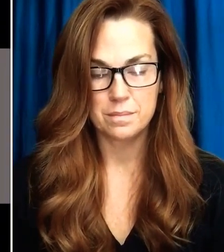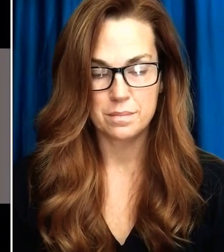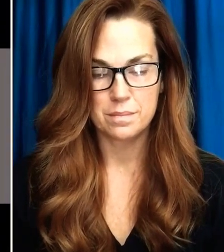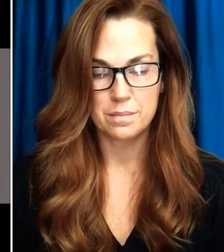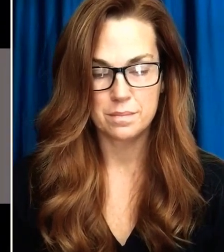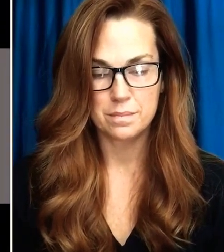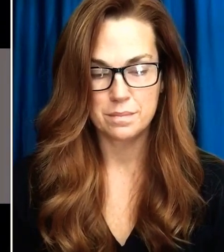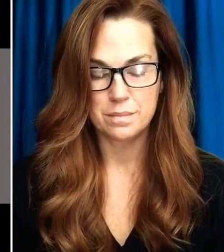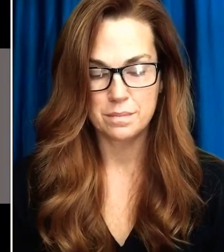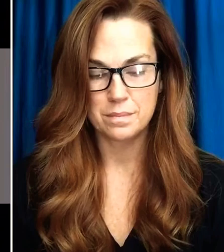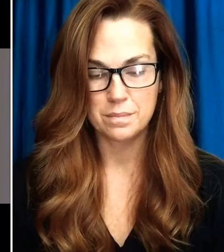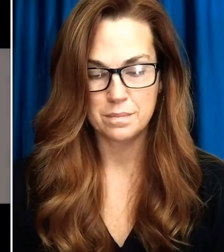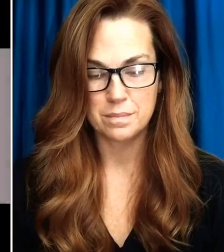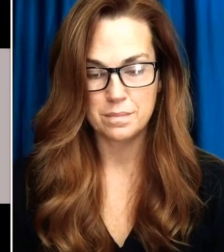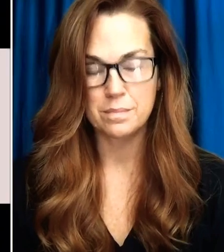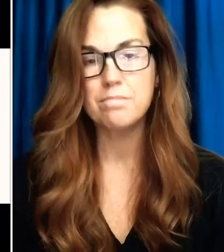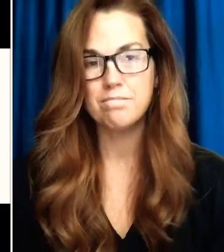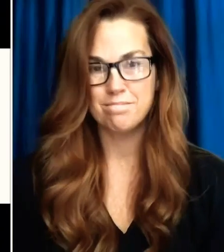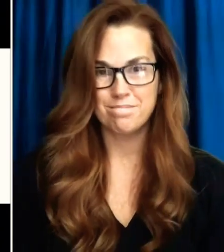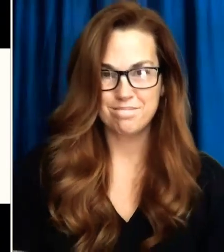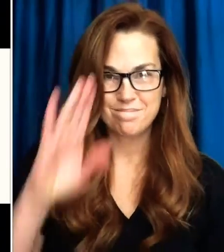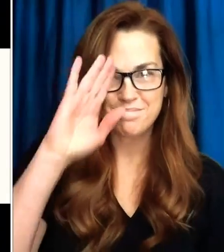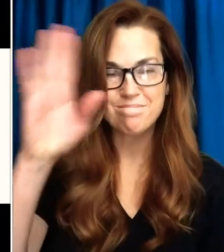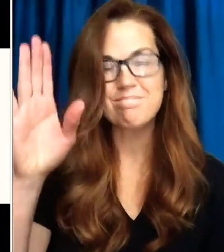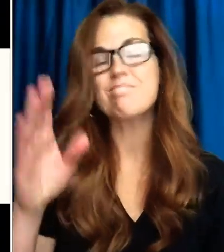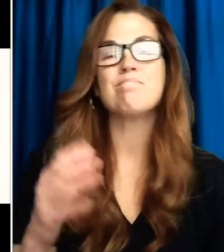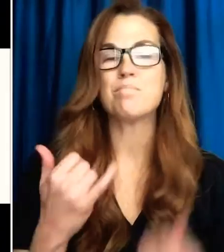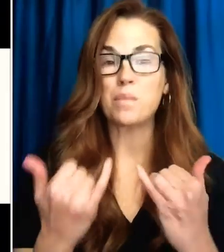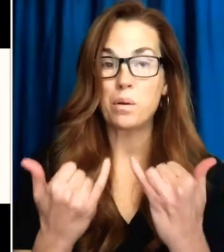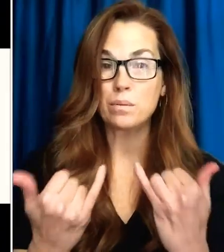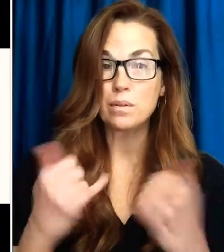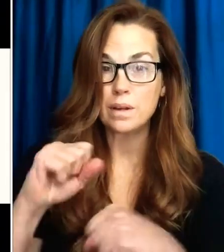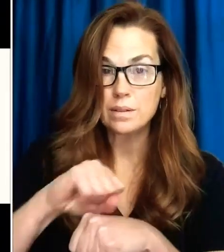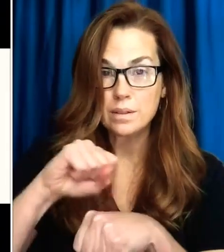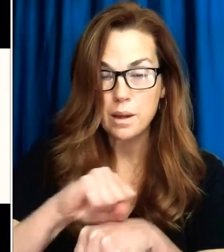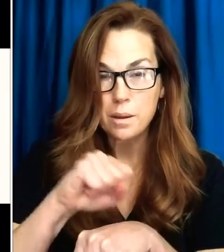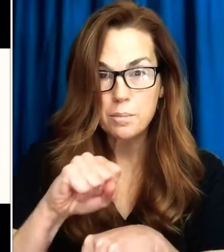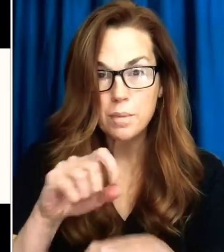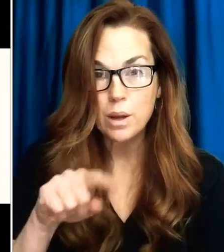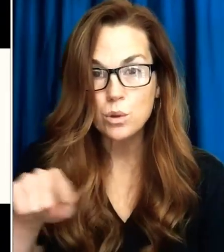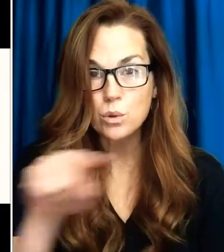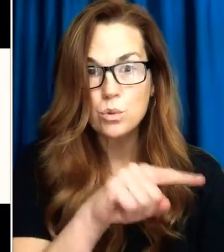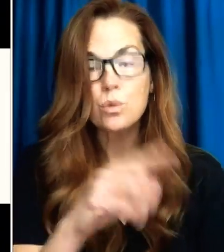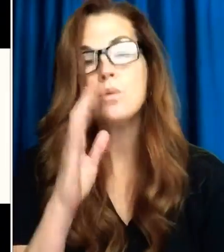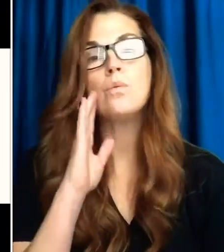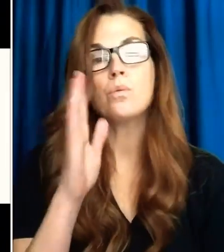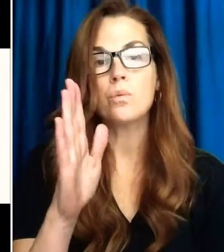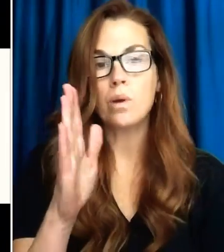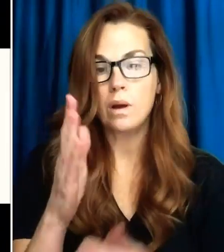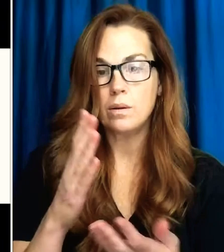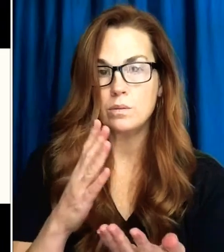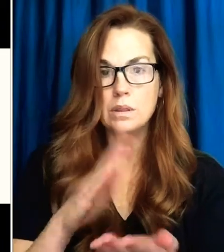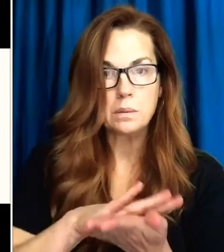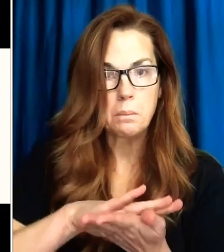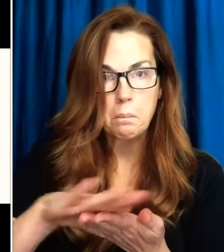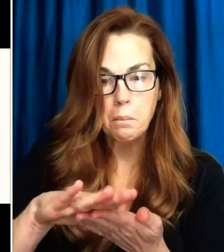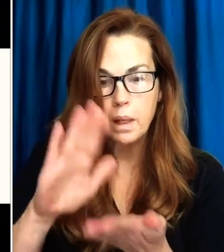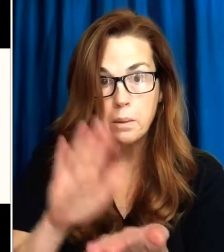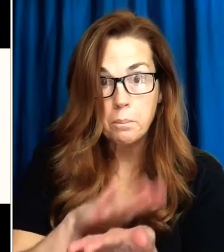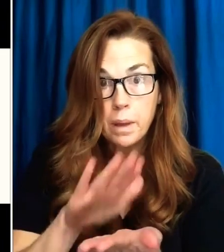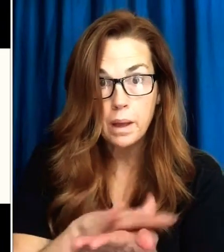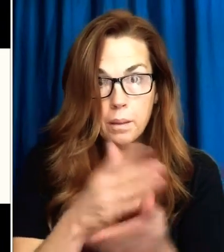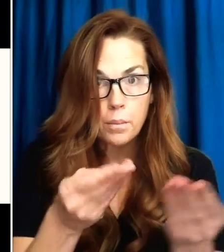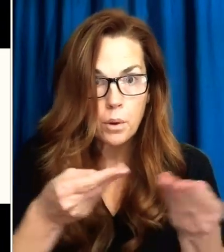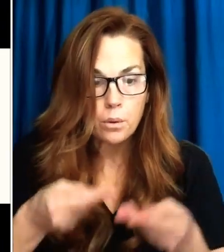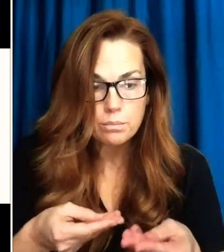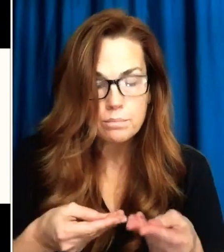Today's assignment, you're going to be copying notes on a blank sheet of paper. So if you don't already have a piece of paper and a pencil, then